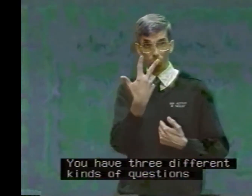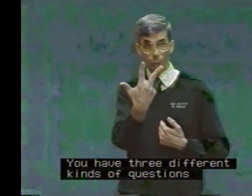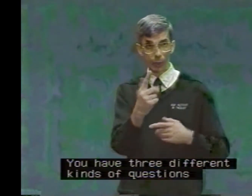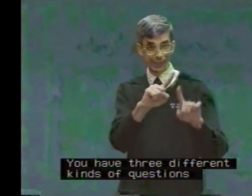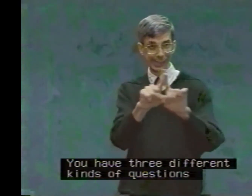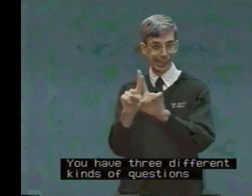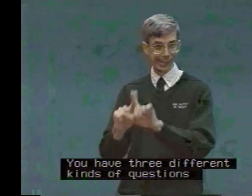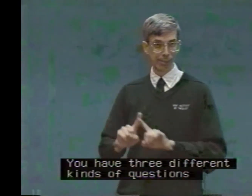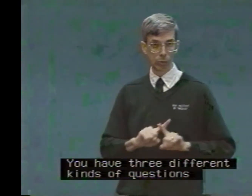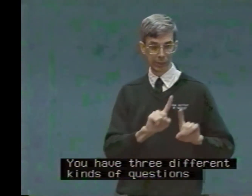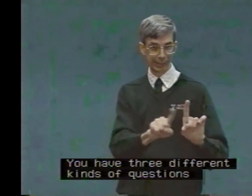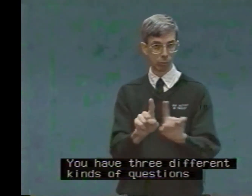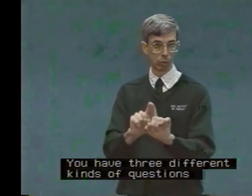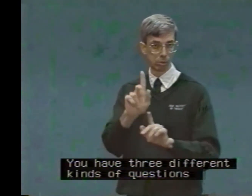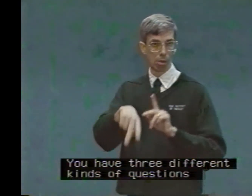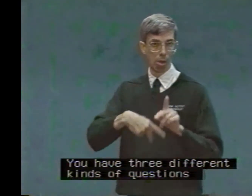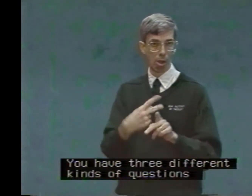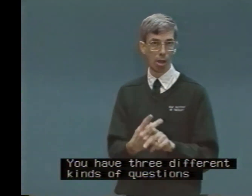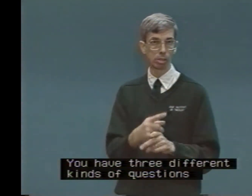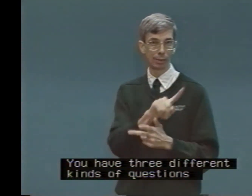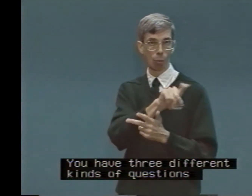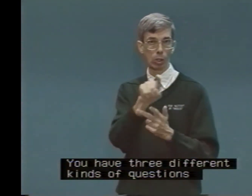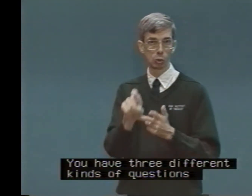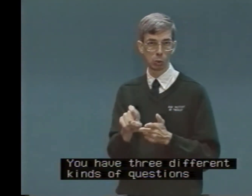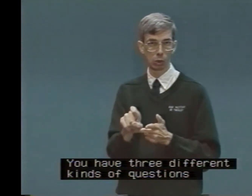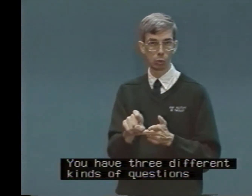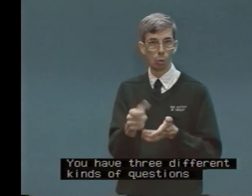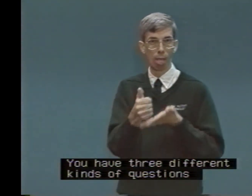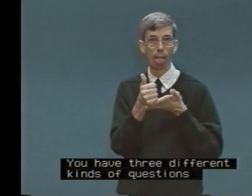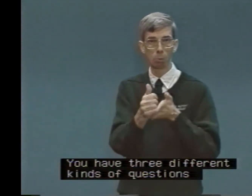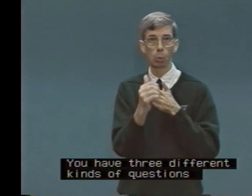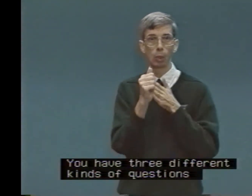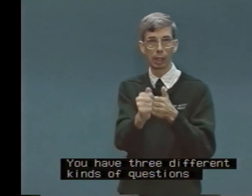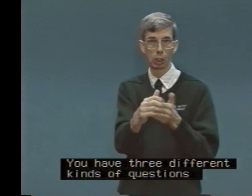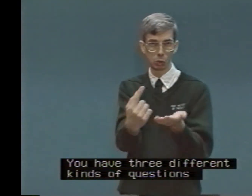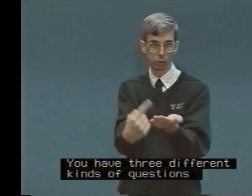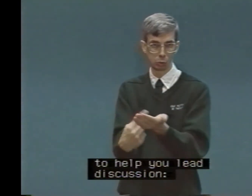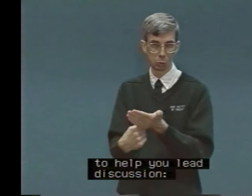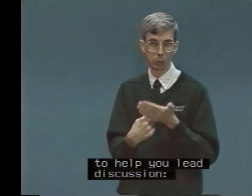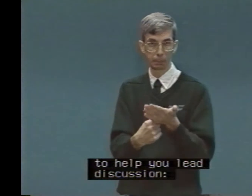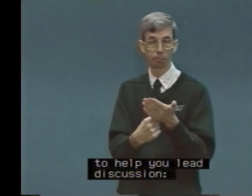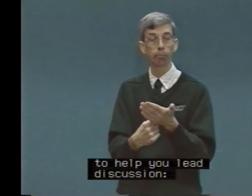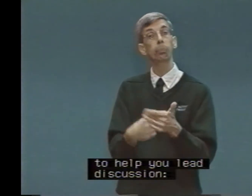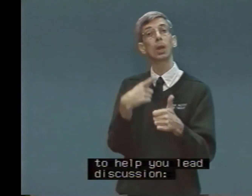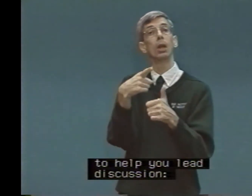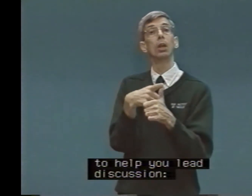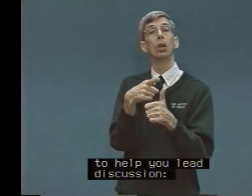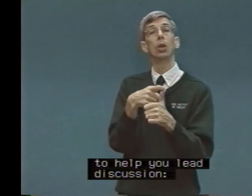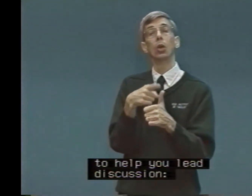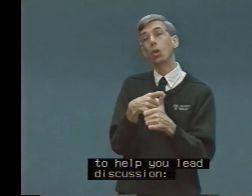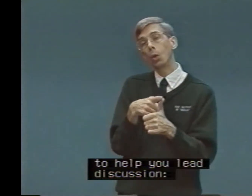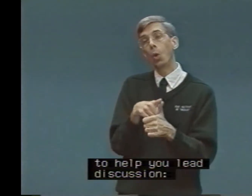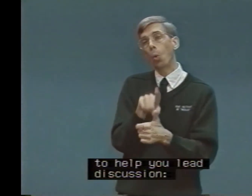If you have three different kinds of questions to help you lead discussion.